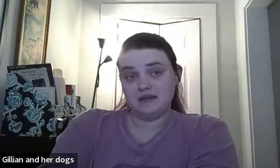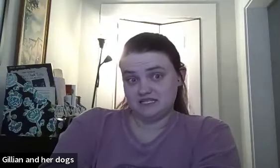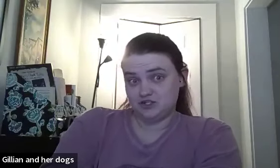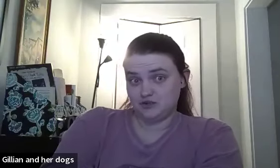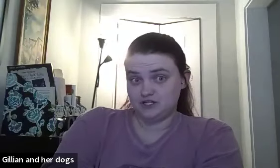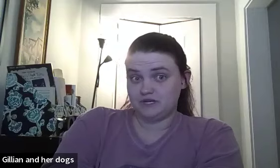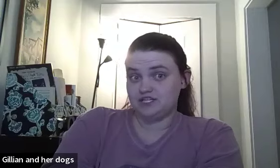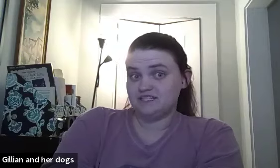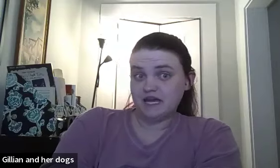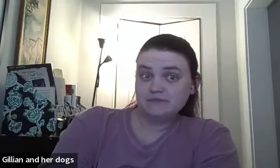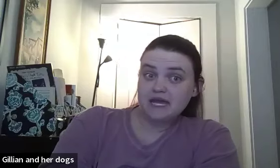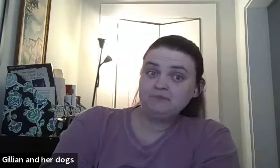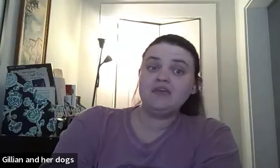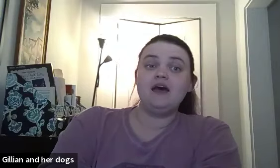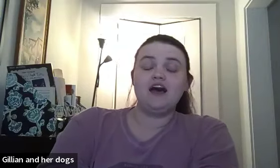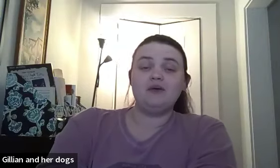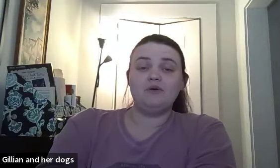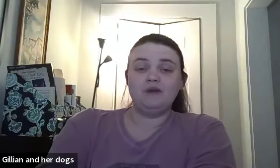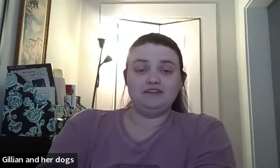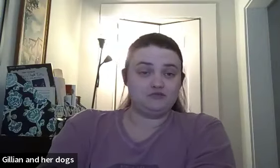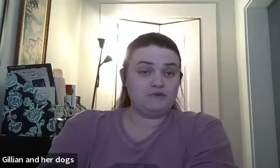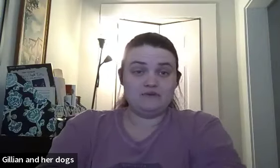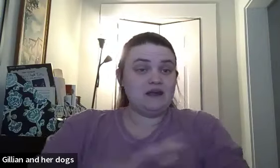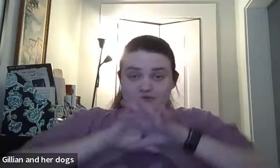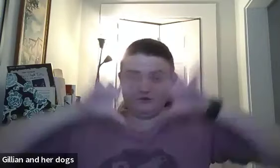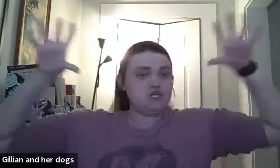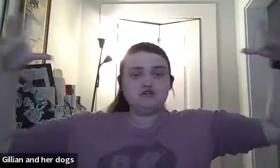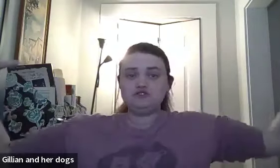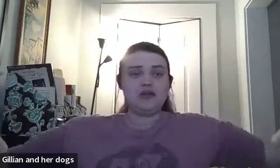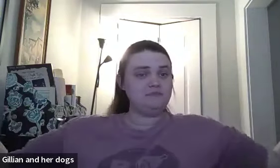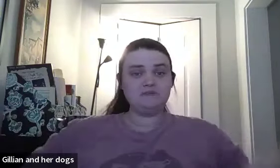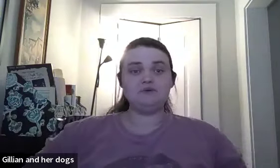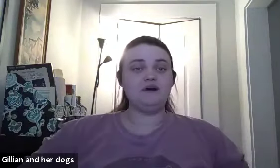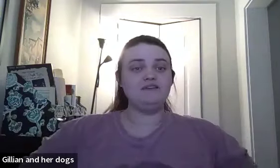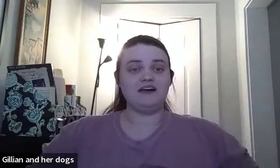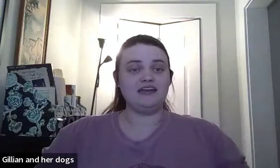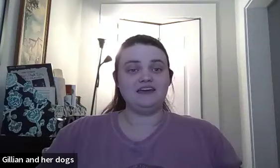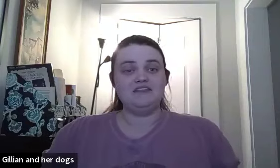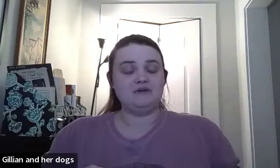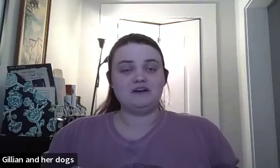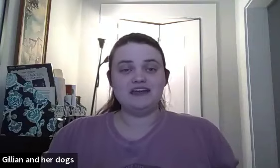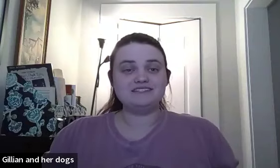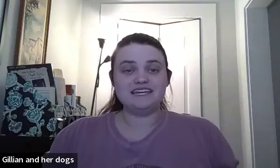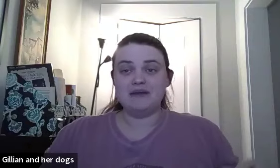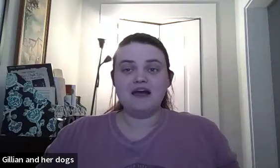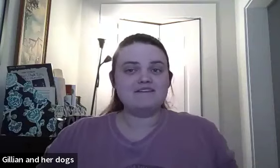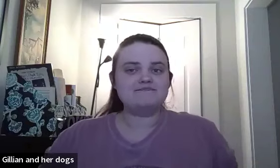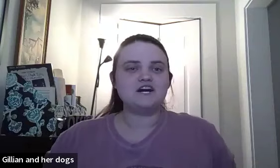it at my sister's graduation this past May. We drove it was a huge crowd of people, and like they were announcing, and my